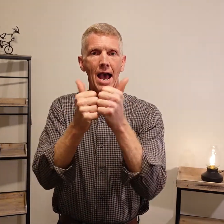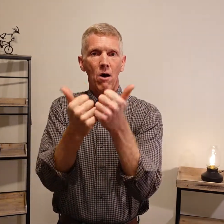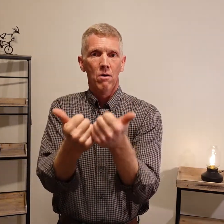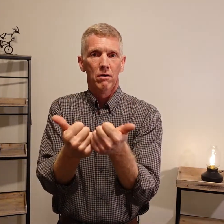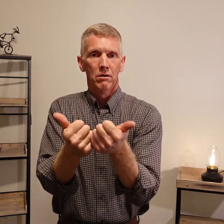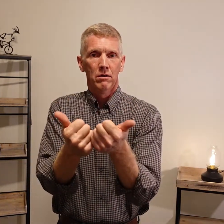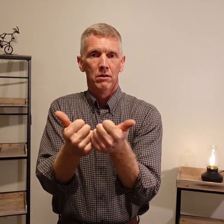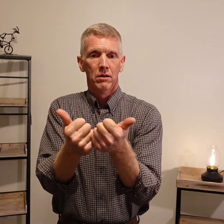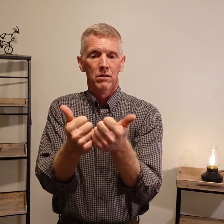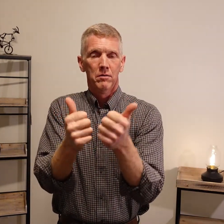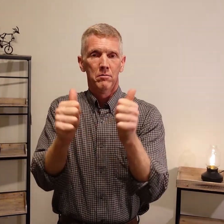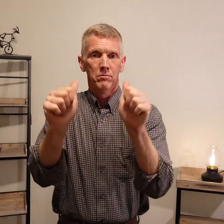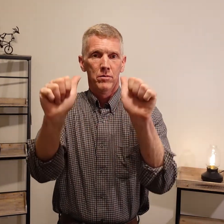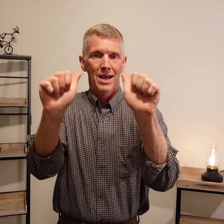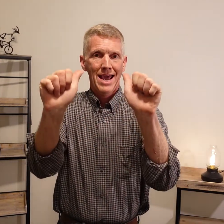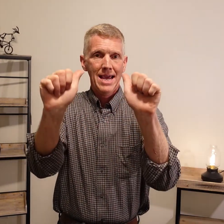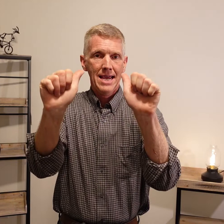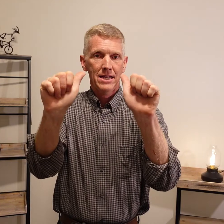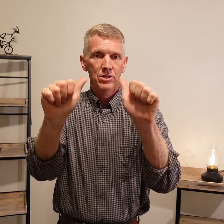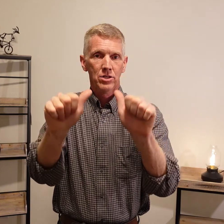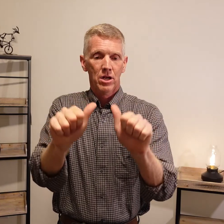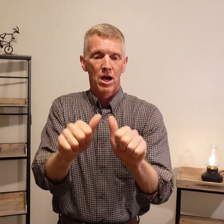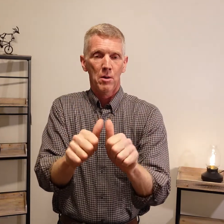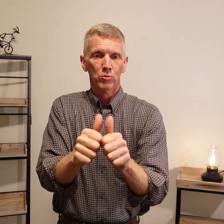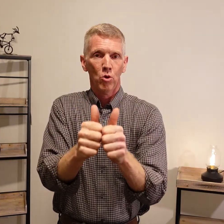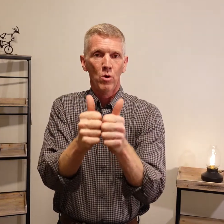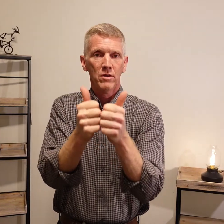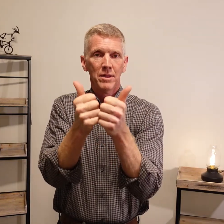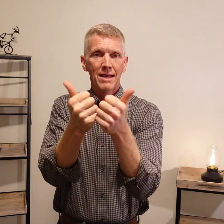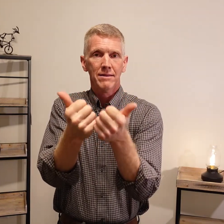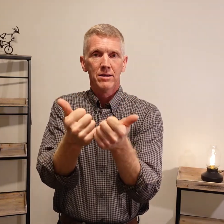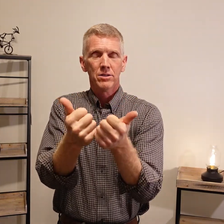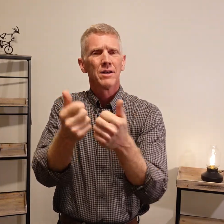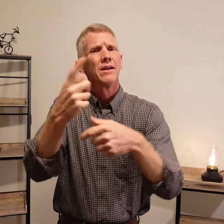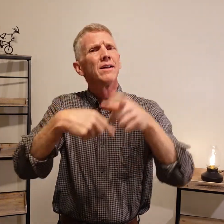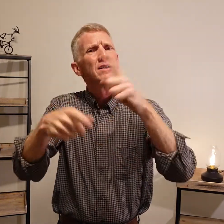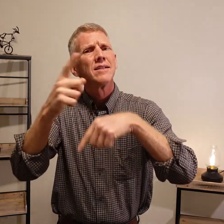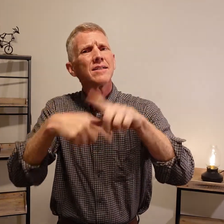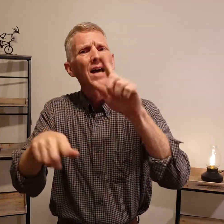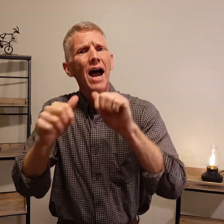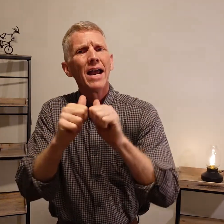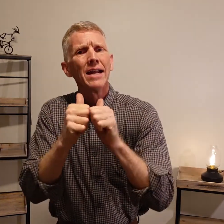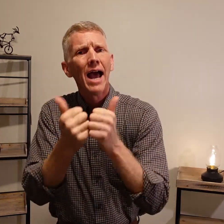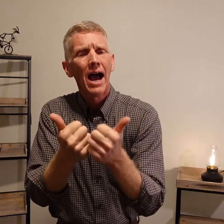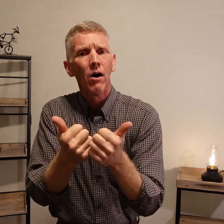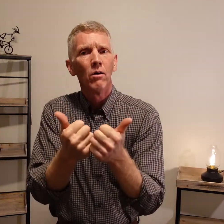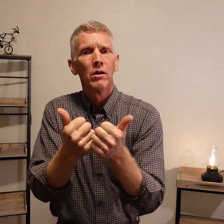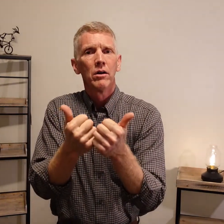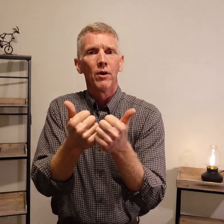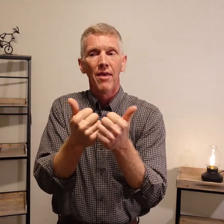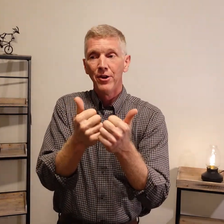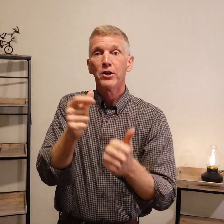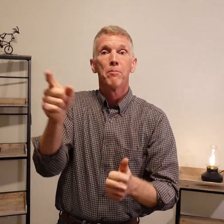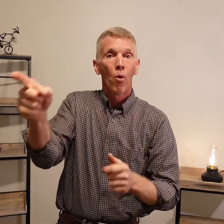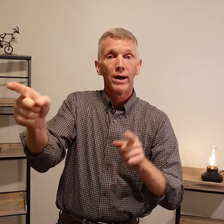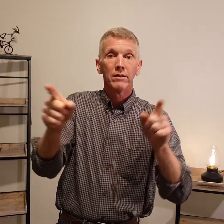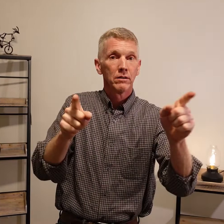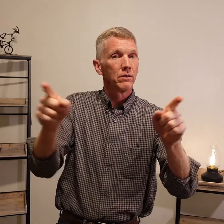how? A hands, I'm rolling them like this. Sign, how? Right, and then you're going to point,